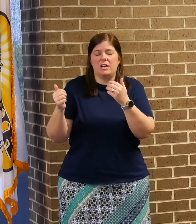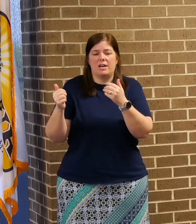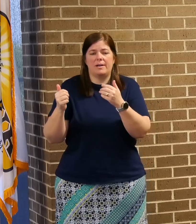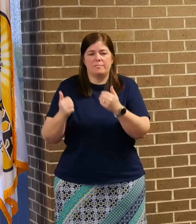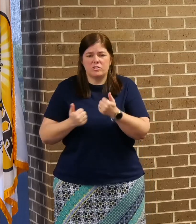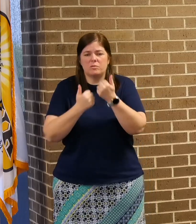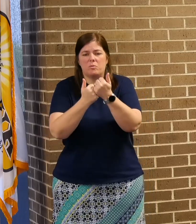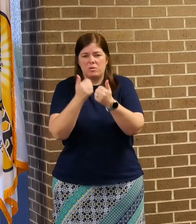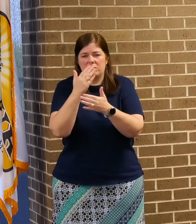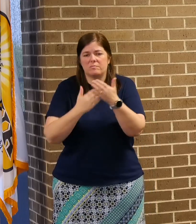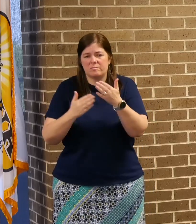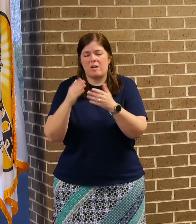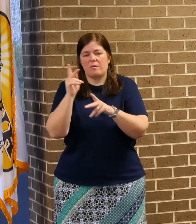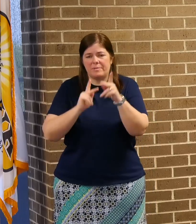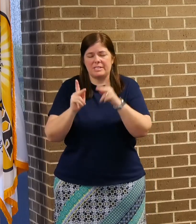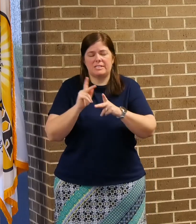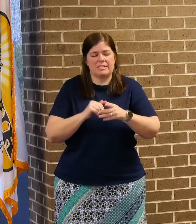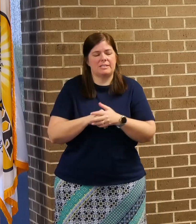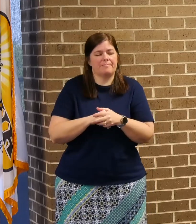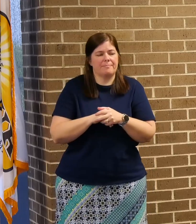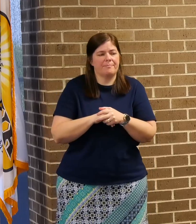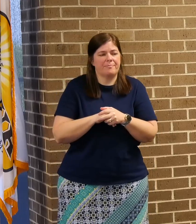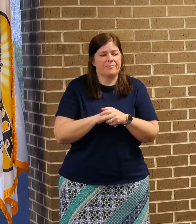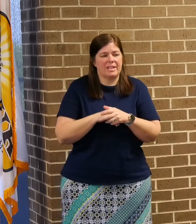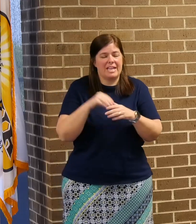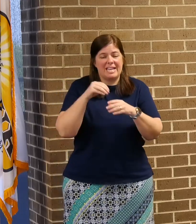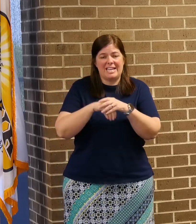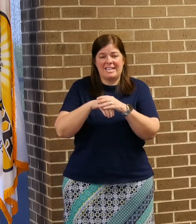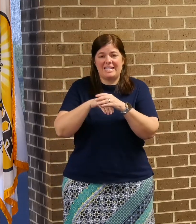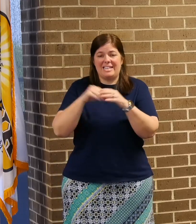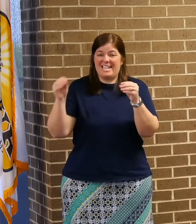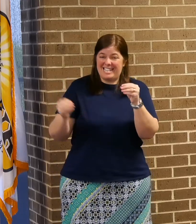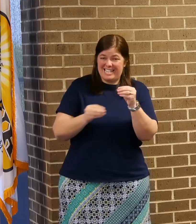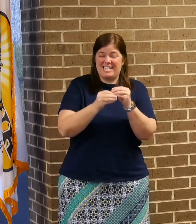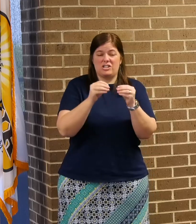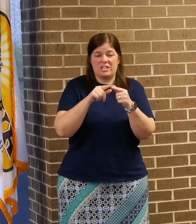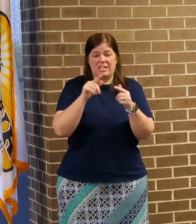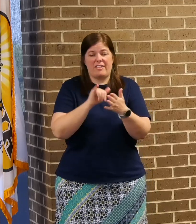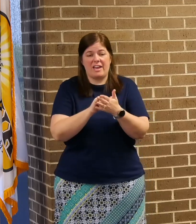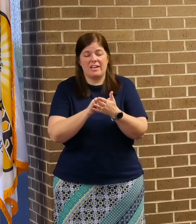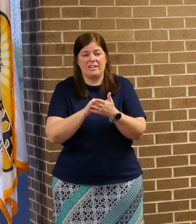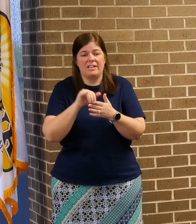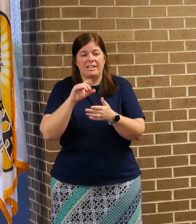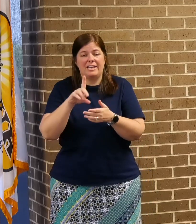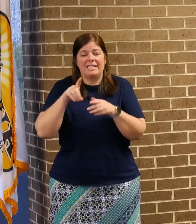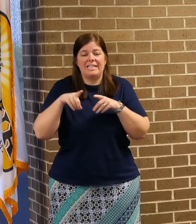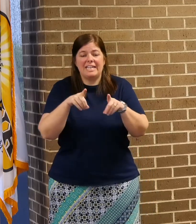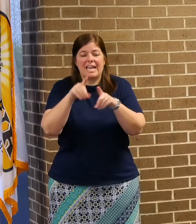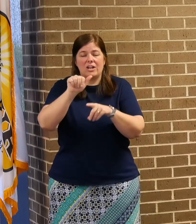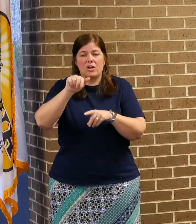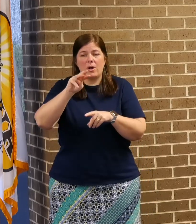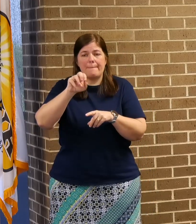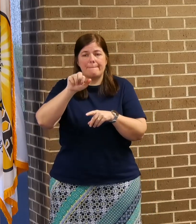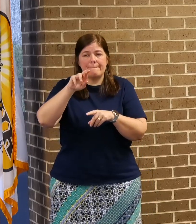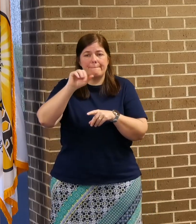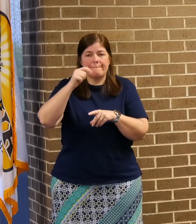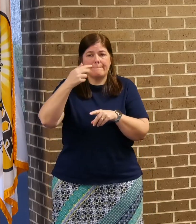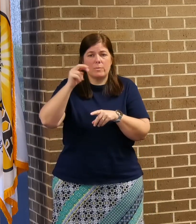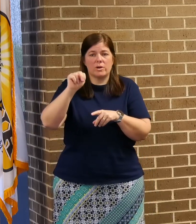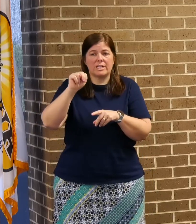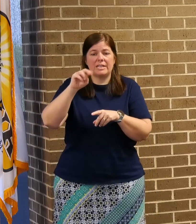founded in 2006. In addition to the new website, Decatur Morgan County Tourism recently rolled out the